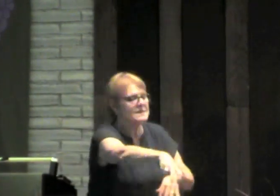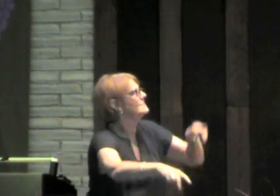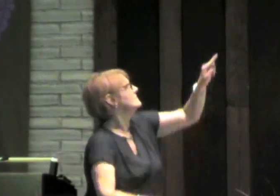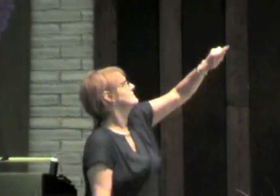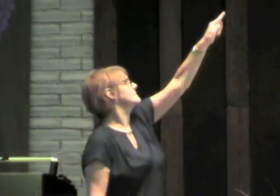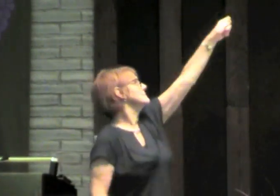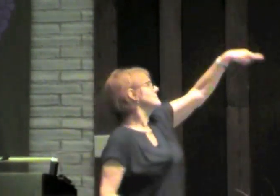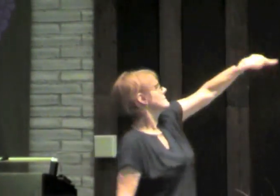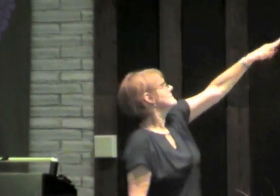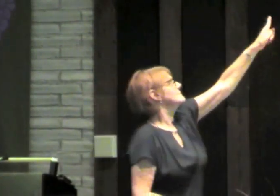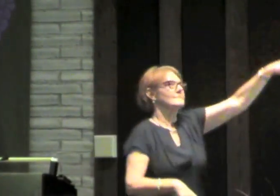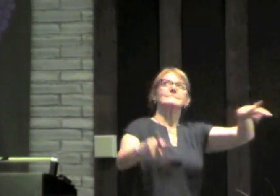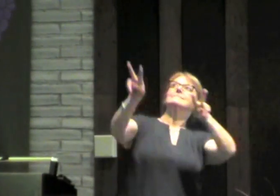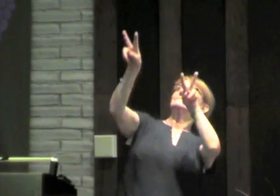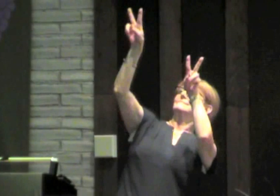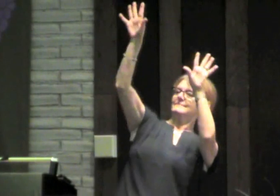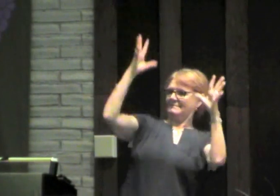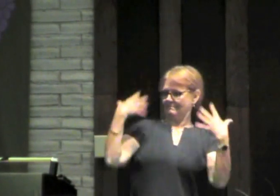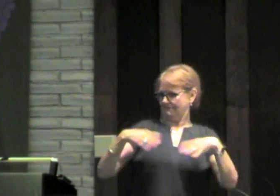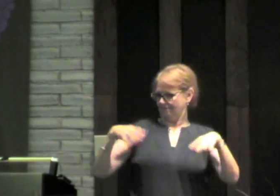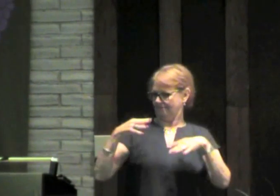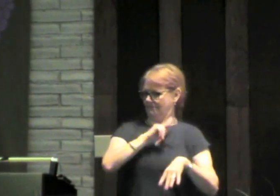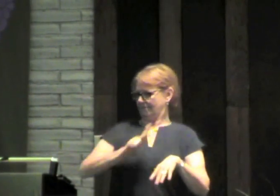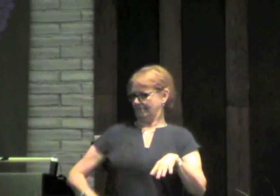husband made the trek and was able to look up at the